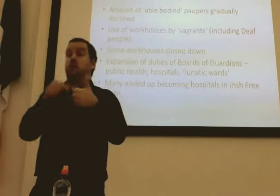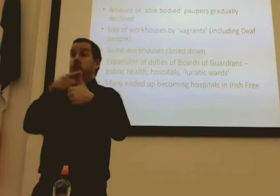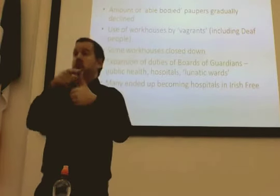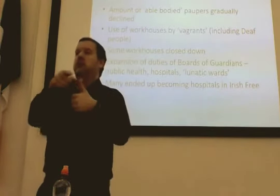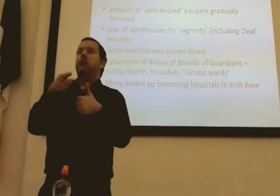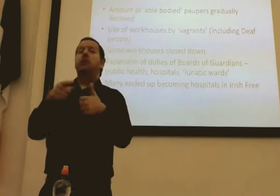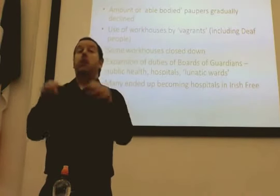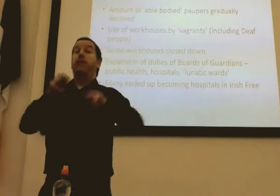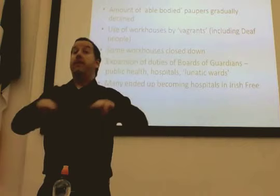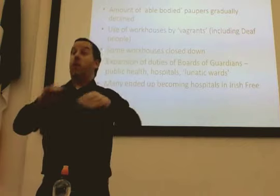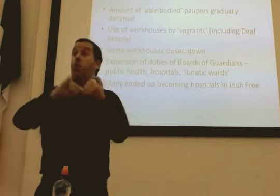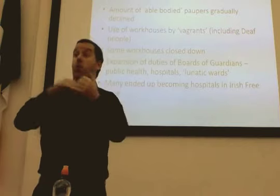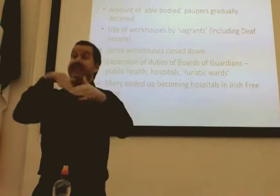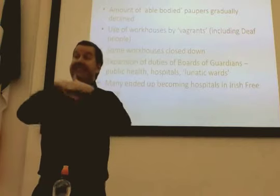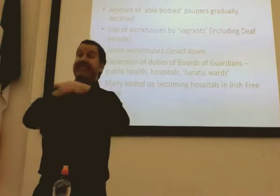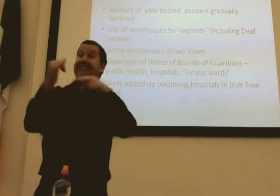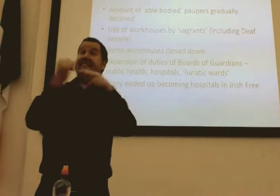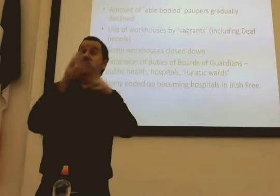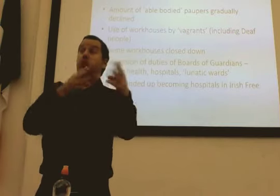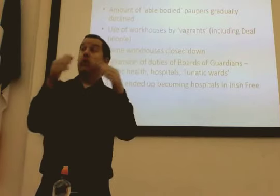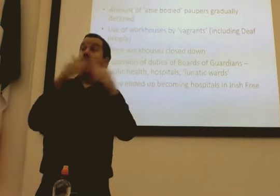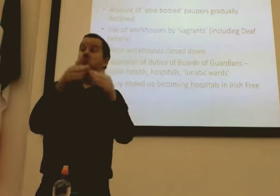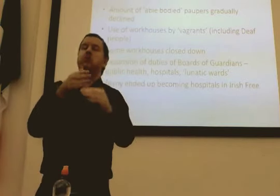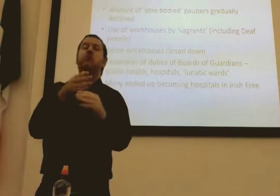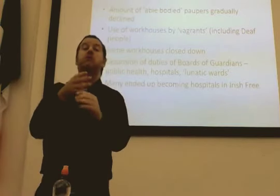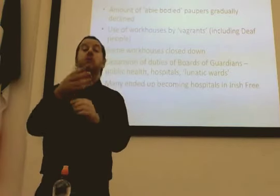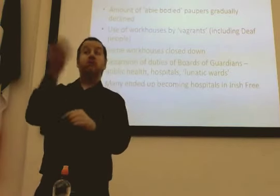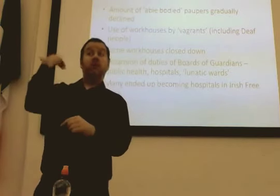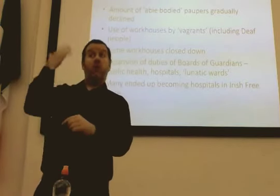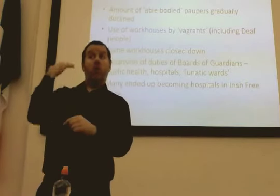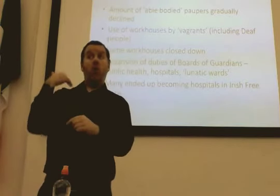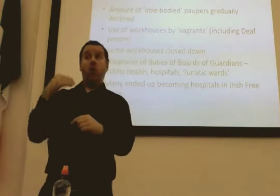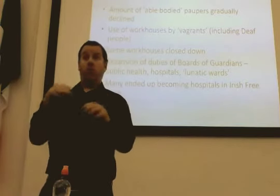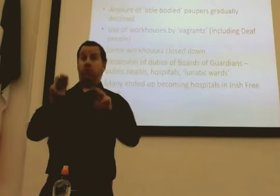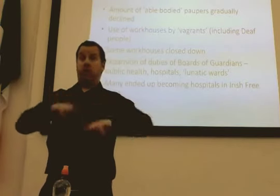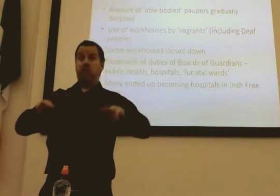well. So people who went into the workhouse